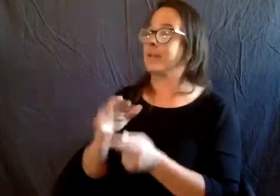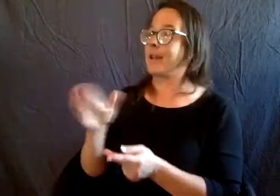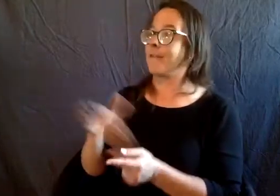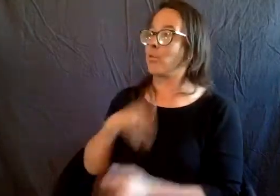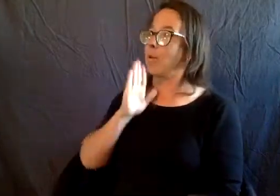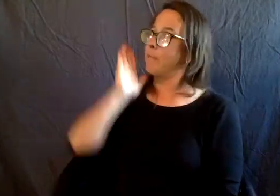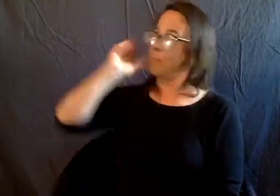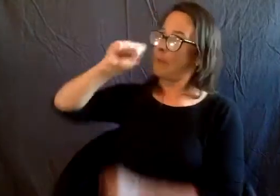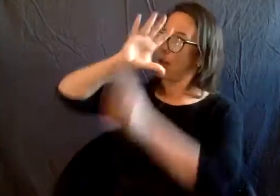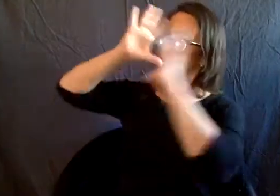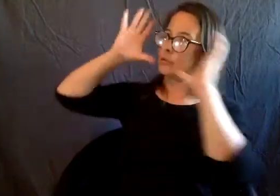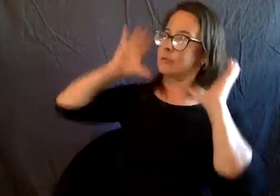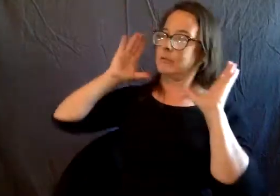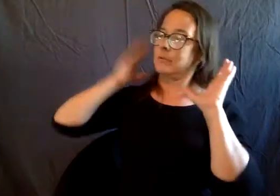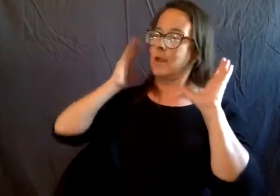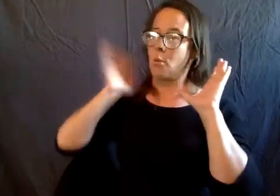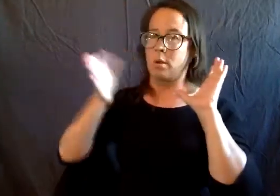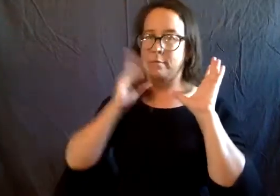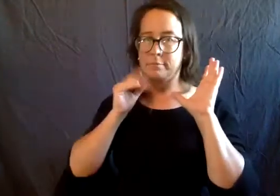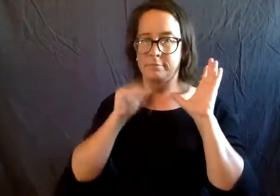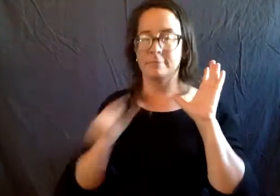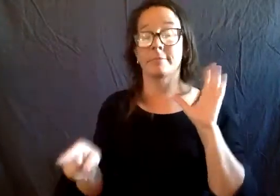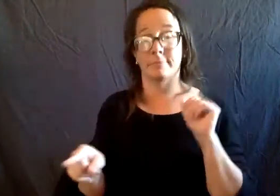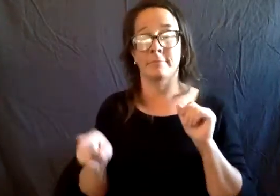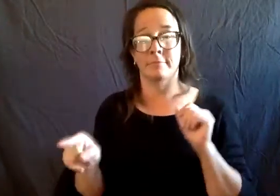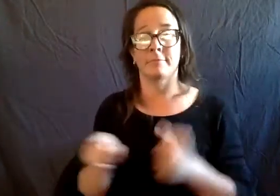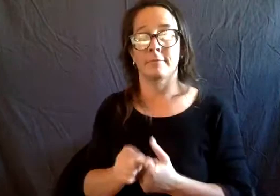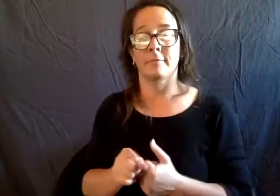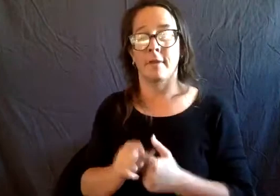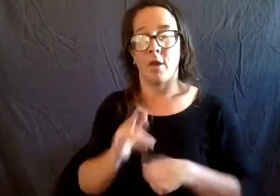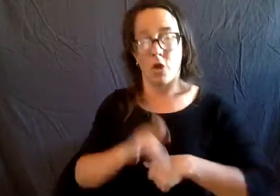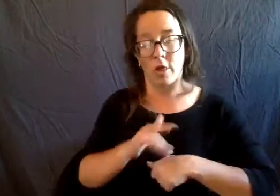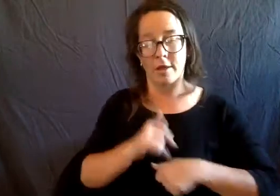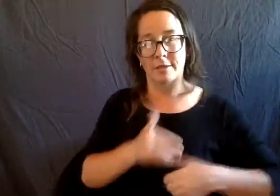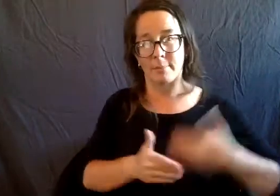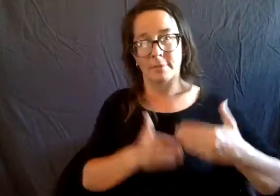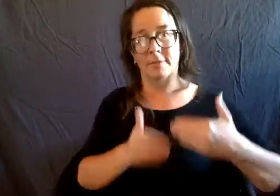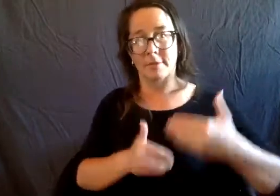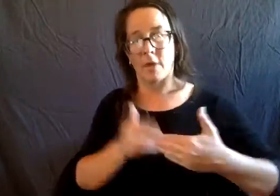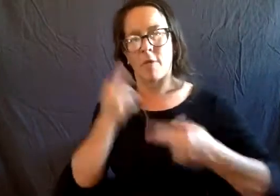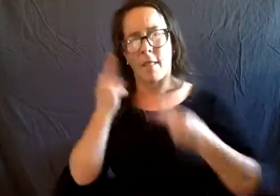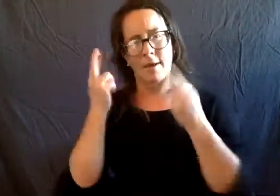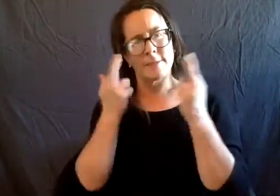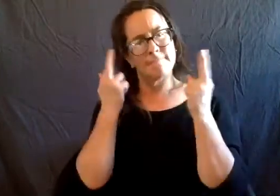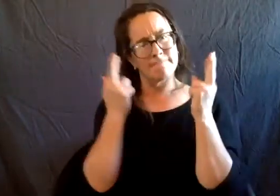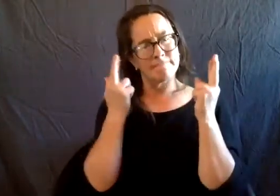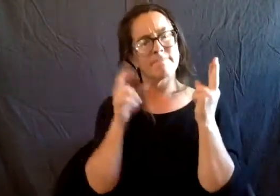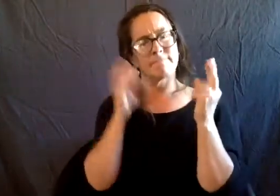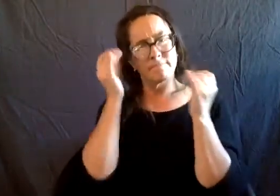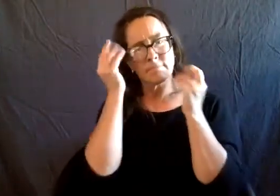that I never would have imagined I would be. um, Through working the early part of my steps, I realized that I needed to leave